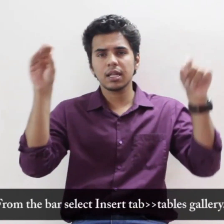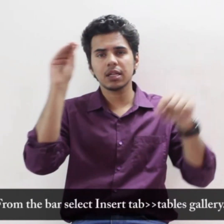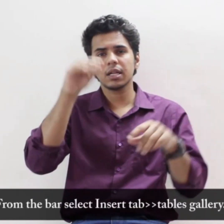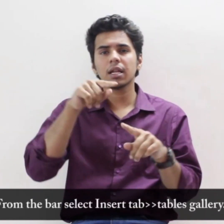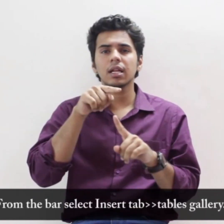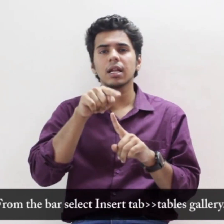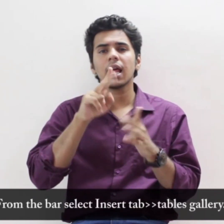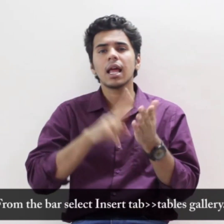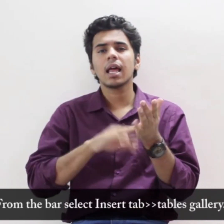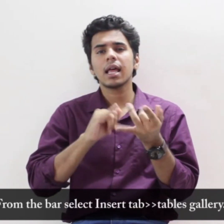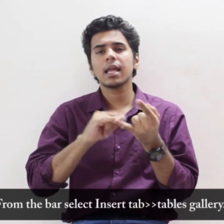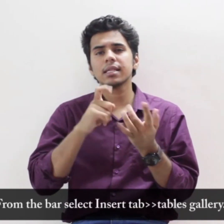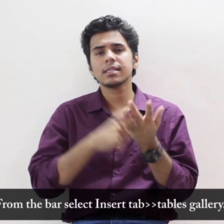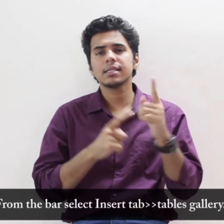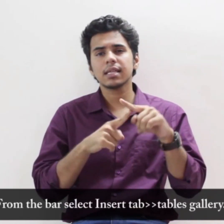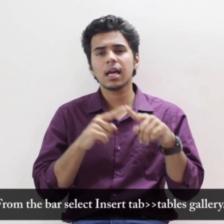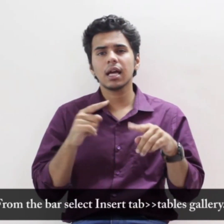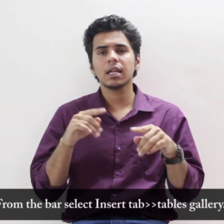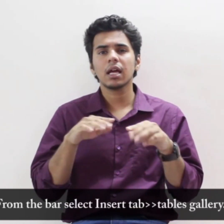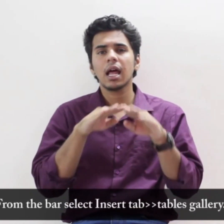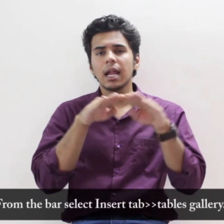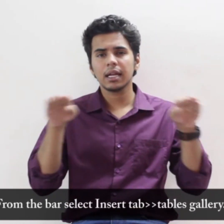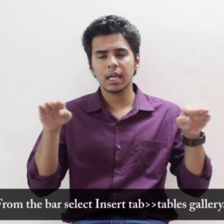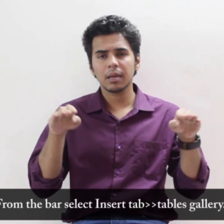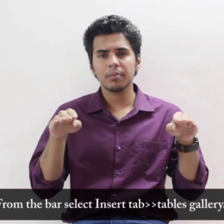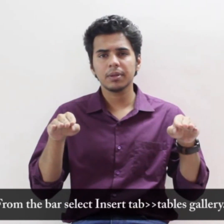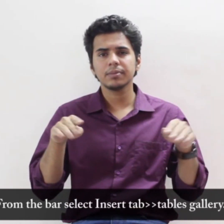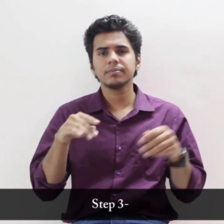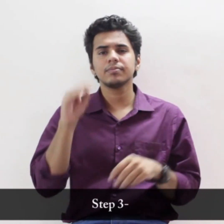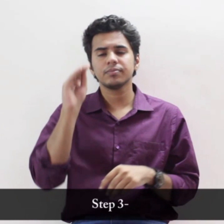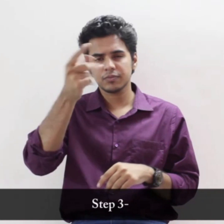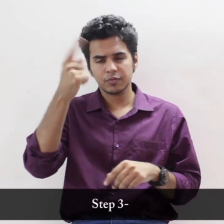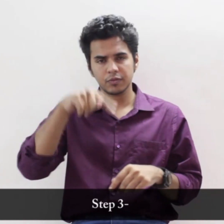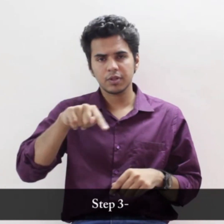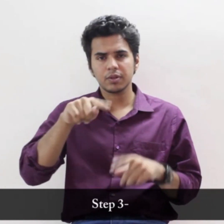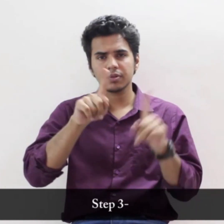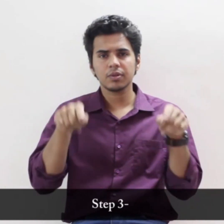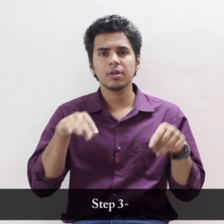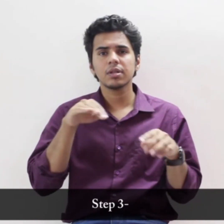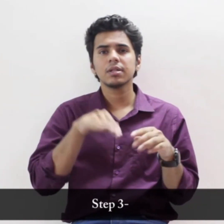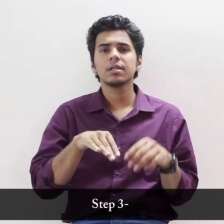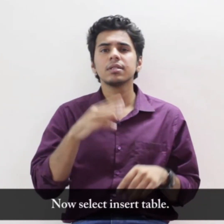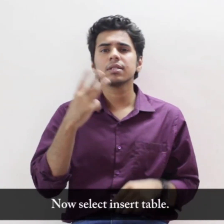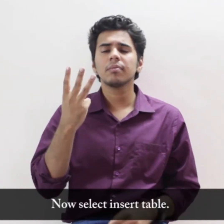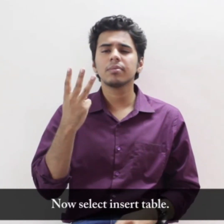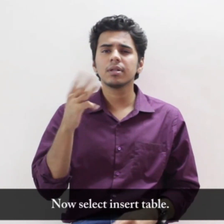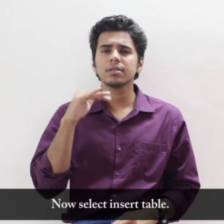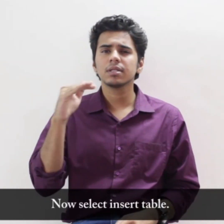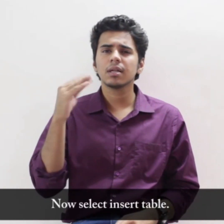bar, select Insert tab, Tables Gallery. Step 3. Now select Insert